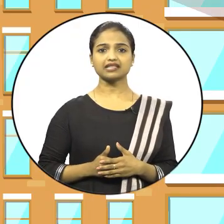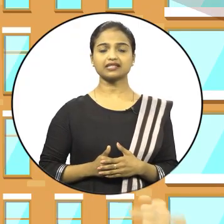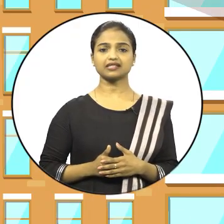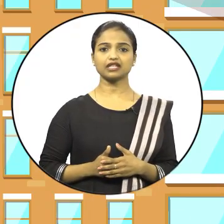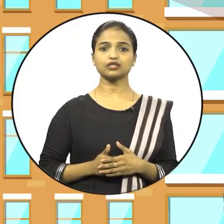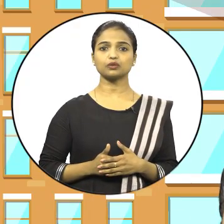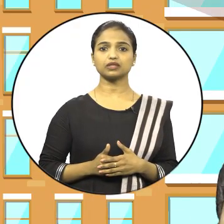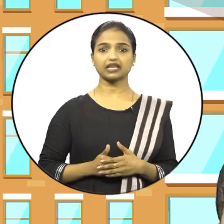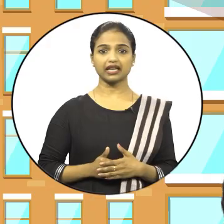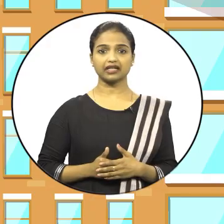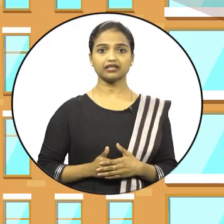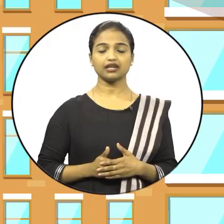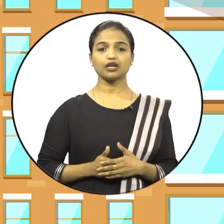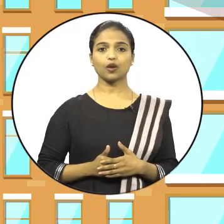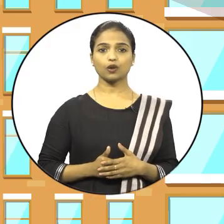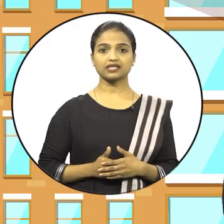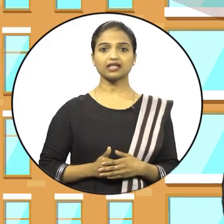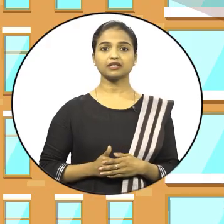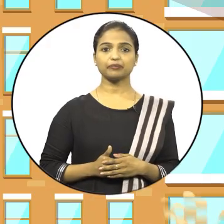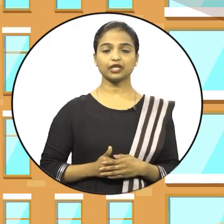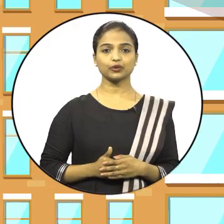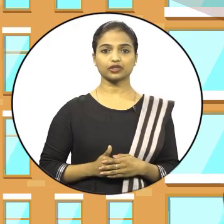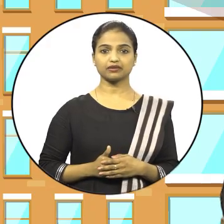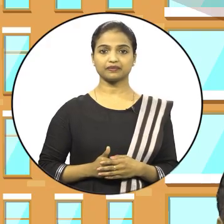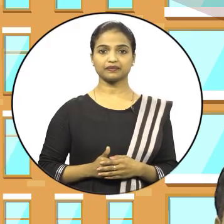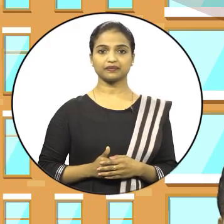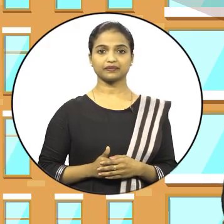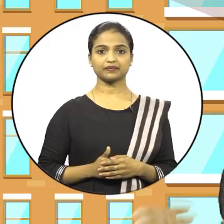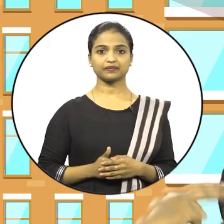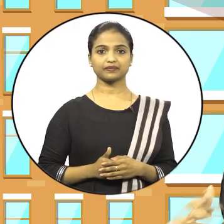harmful gases into the air, causing pollution.